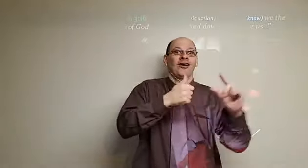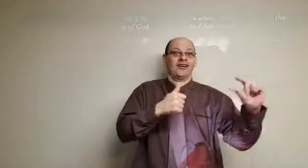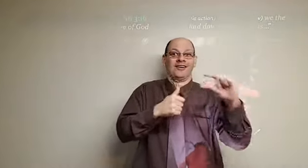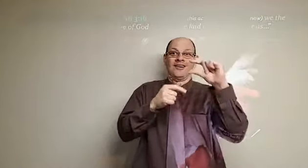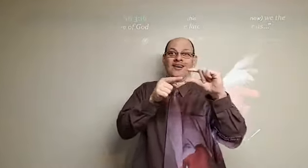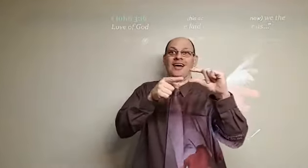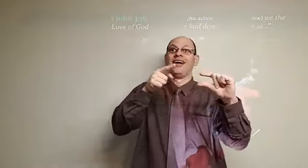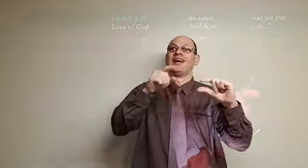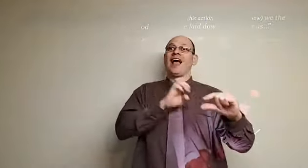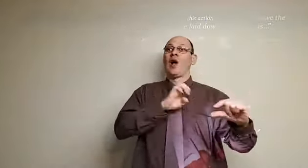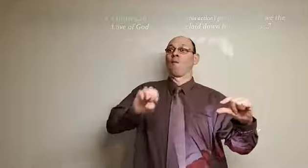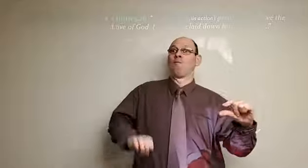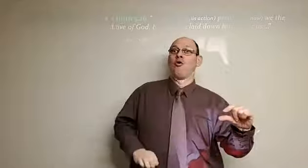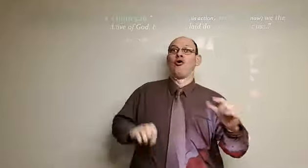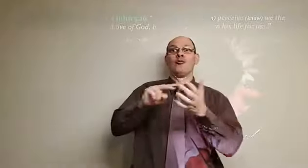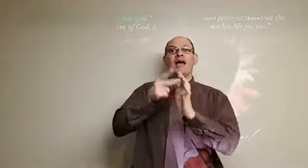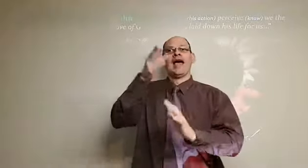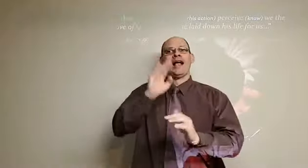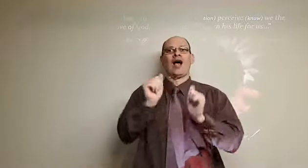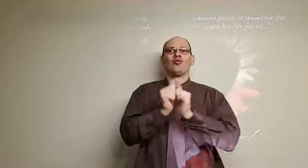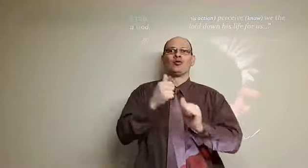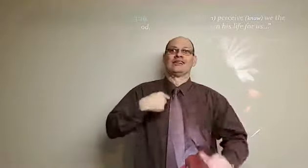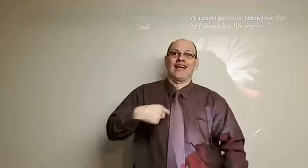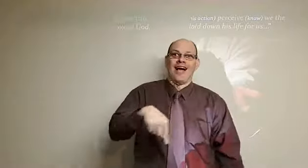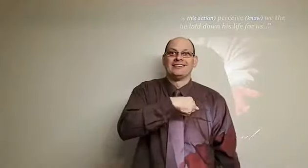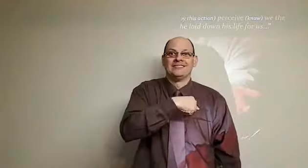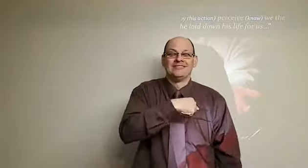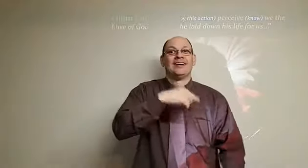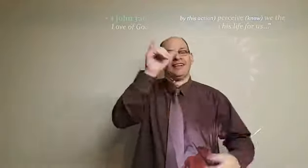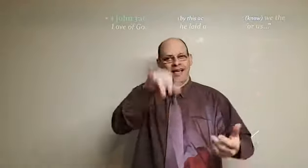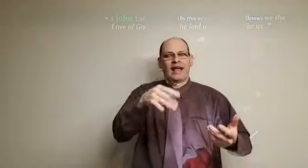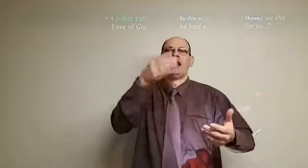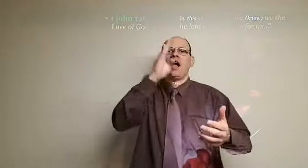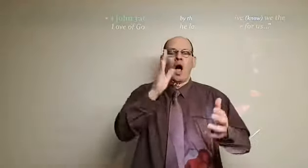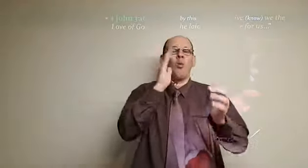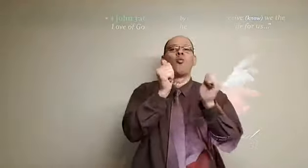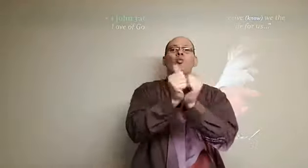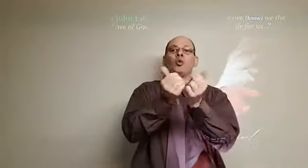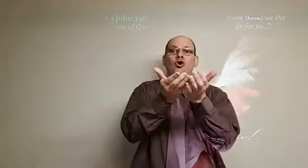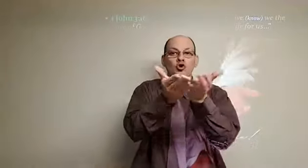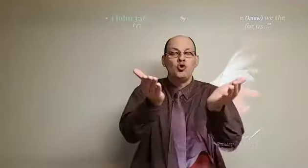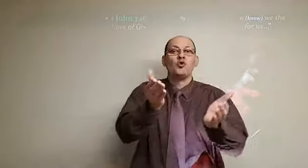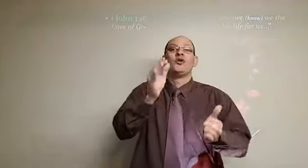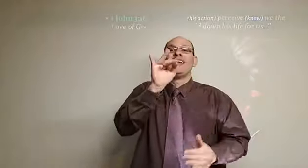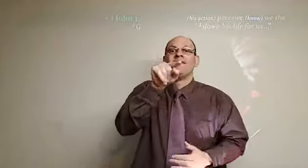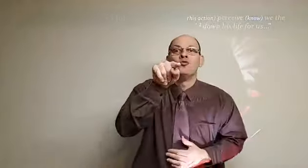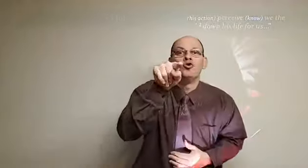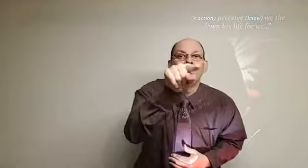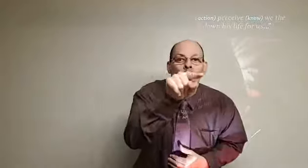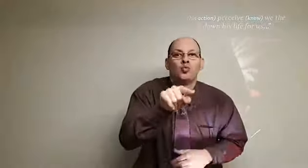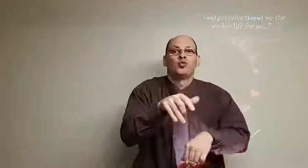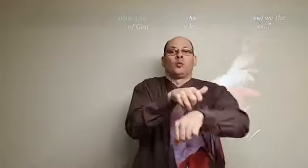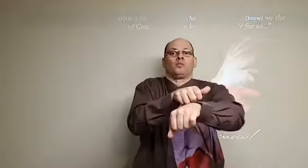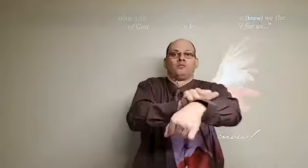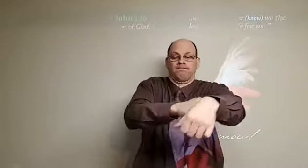just know that Jesus is the word he is Emmanuel he is God with us he is with you today and he is